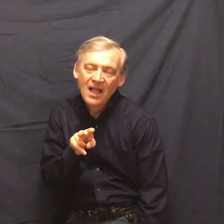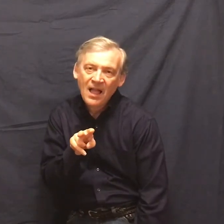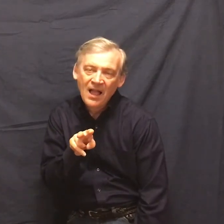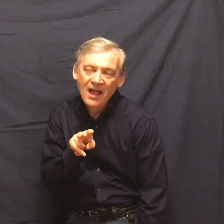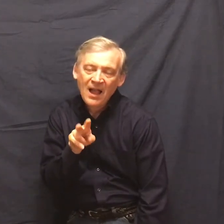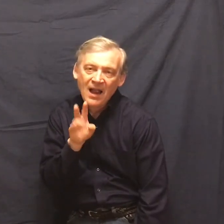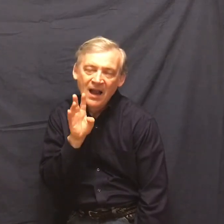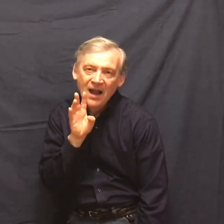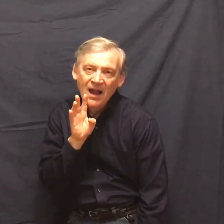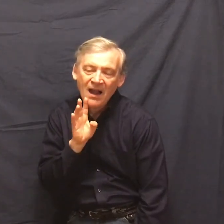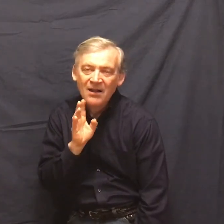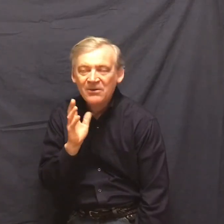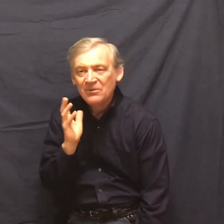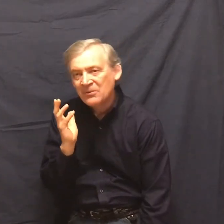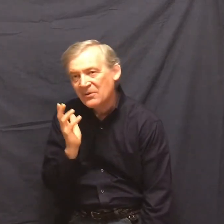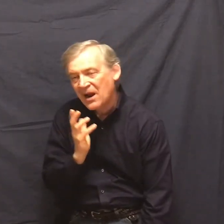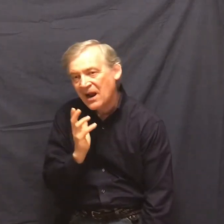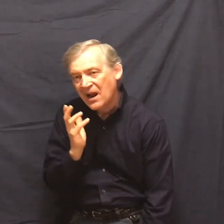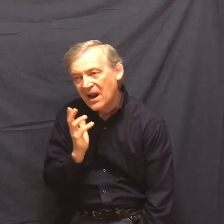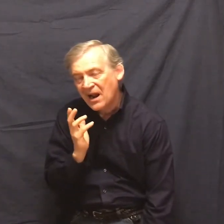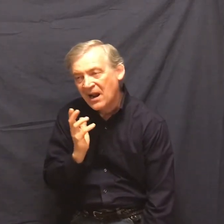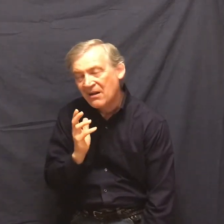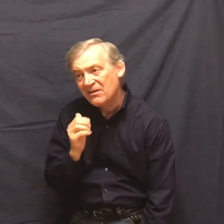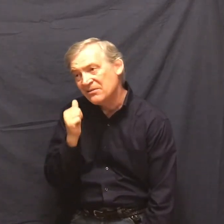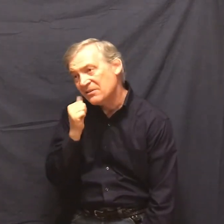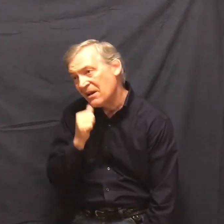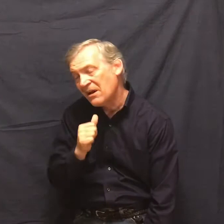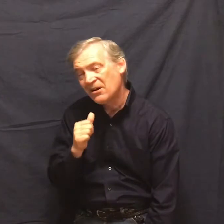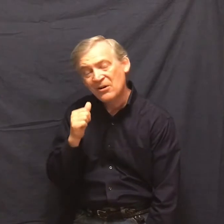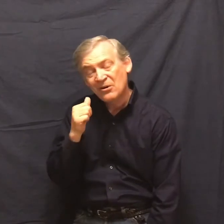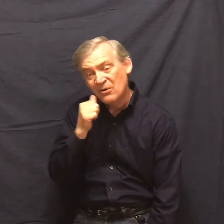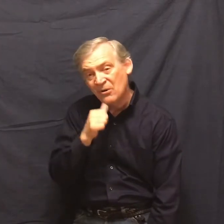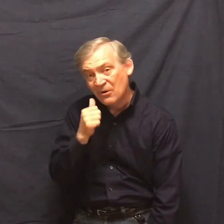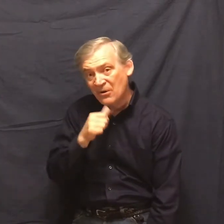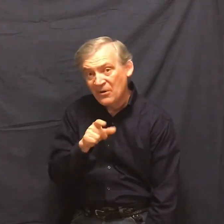"Goodness, she was purty," he said admiringly.